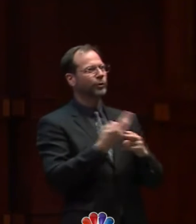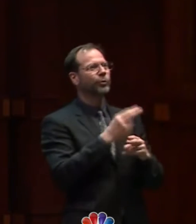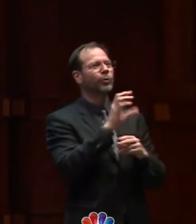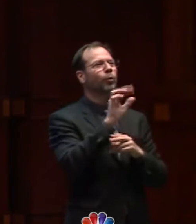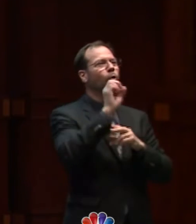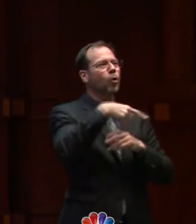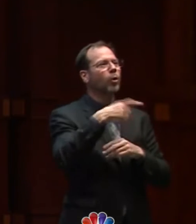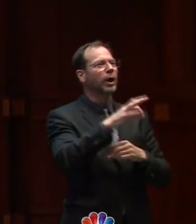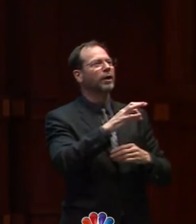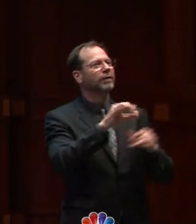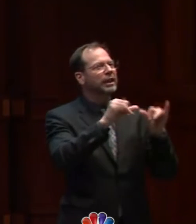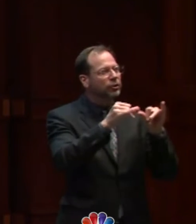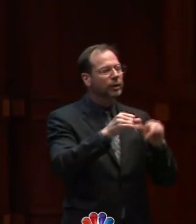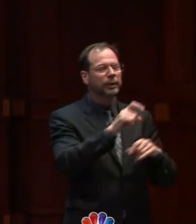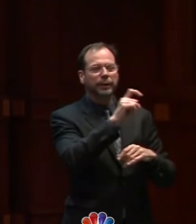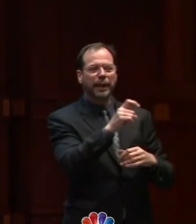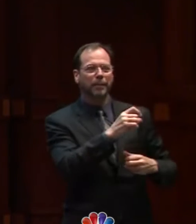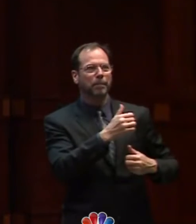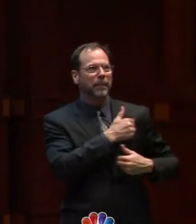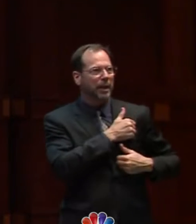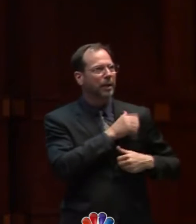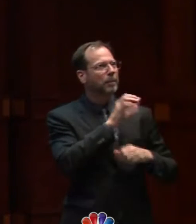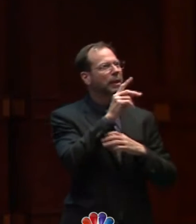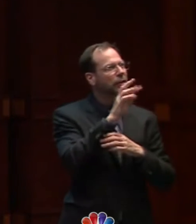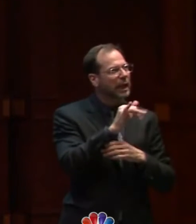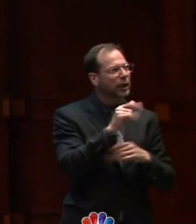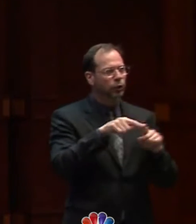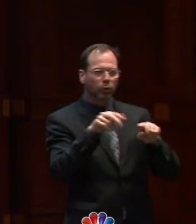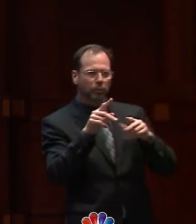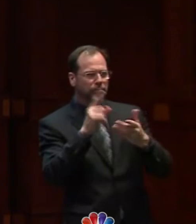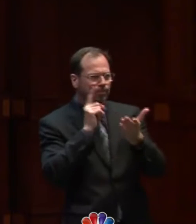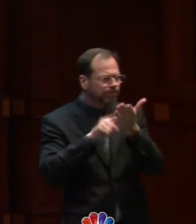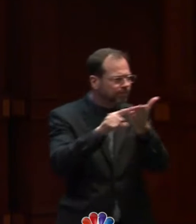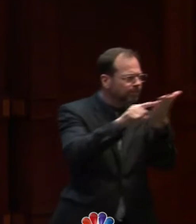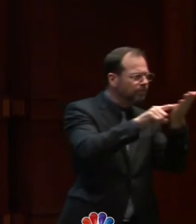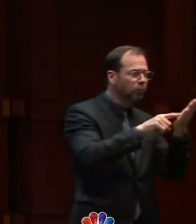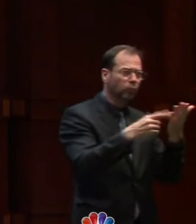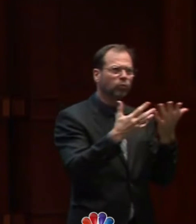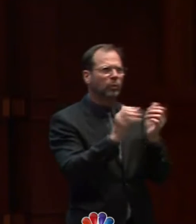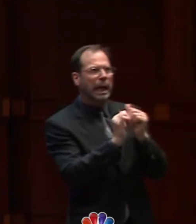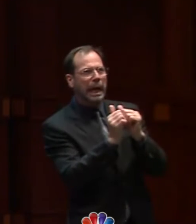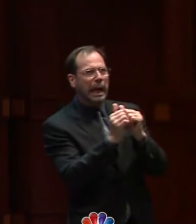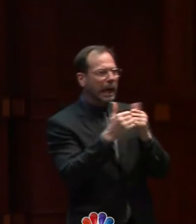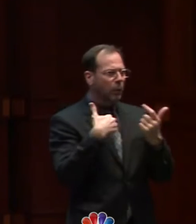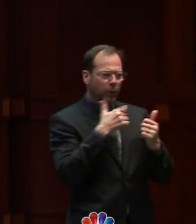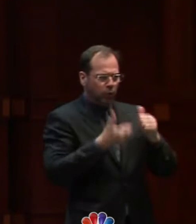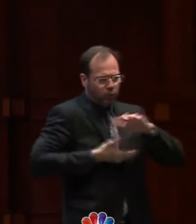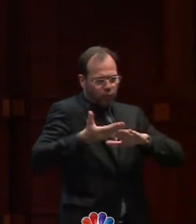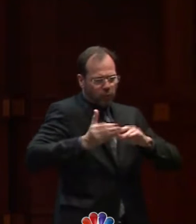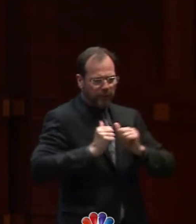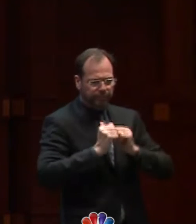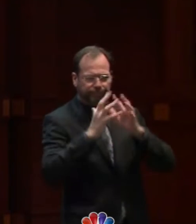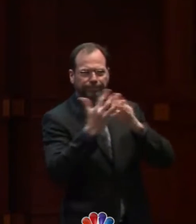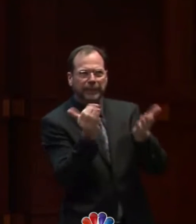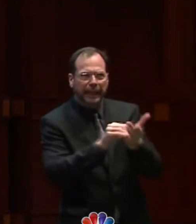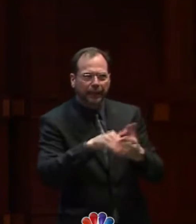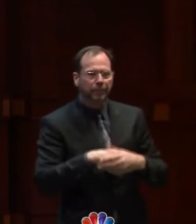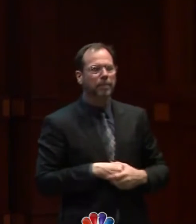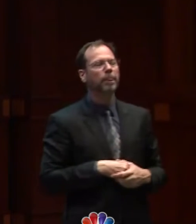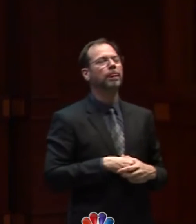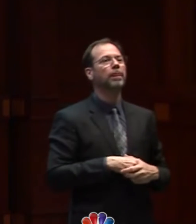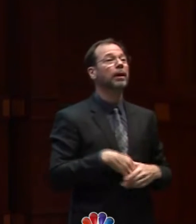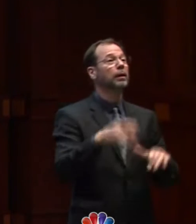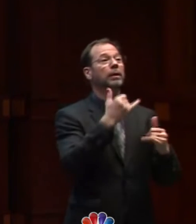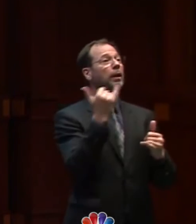Engineers, Texas military to go and do an assessment on these things in terms of what it would take to actually bring them up. And then if we look at the